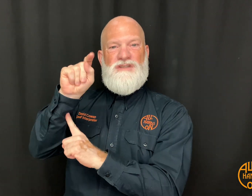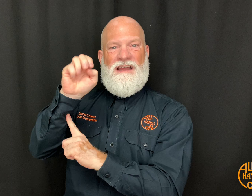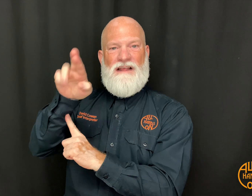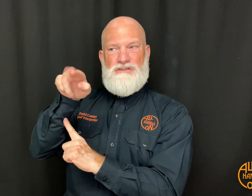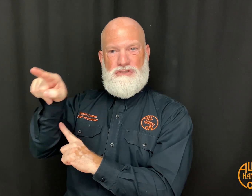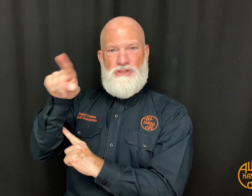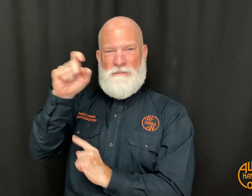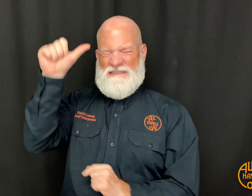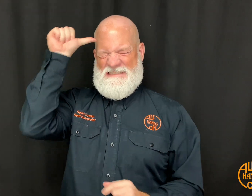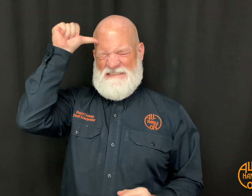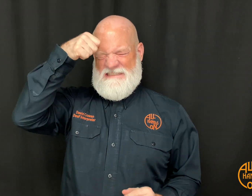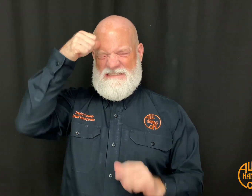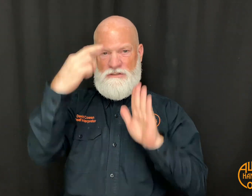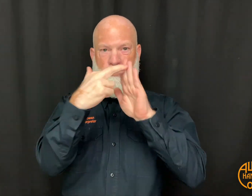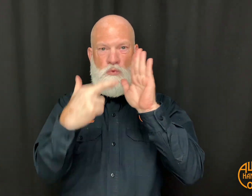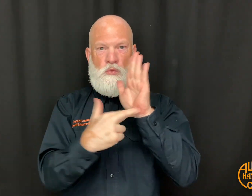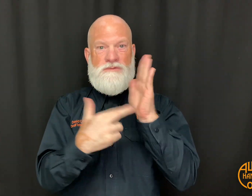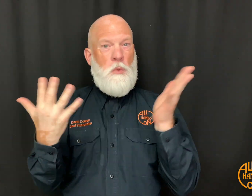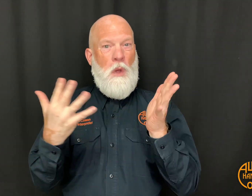Shelters follow strict social distancing rules,